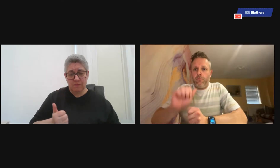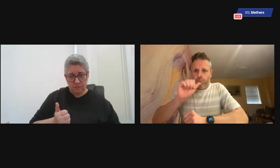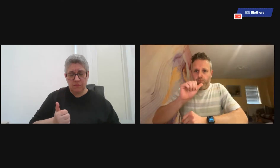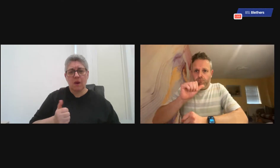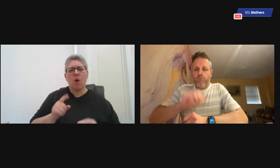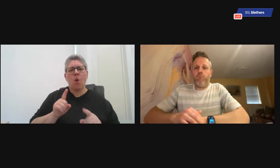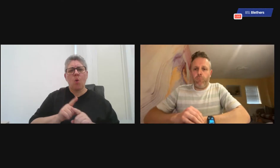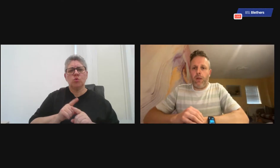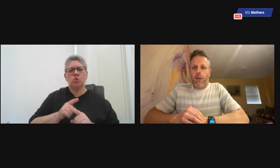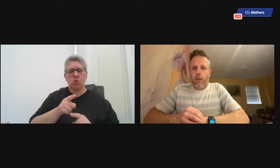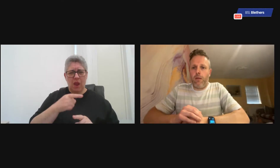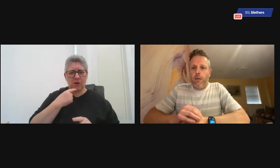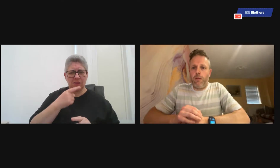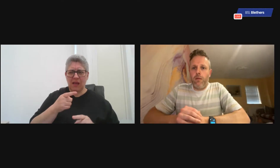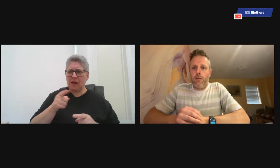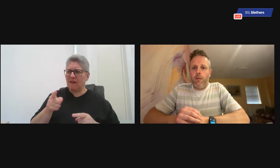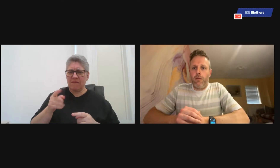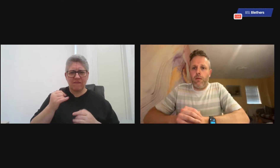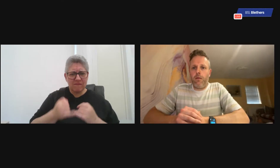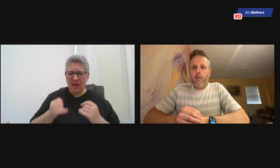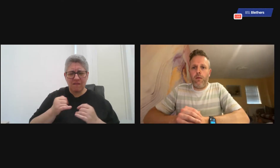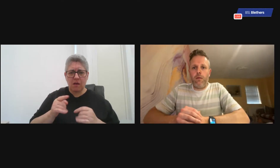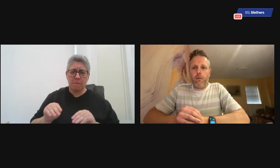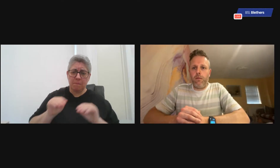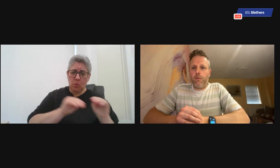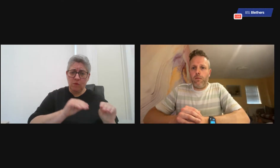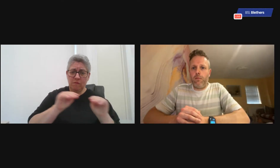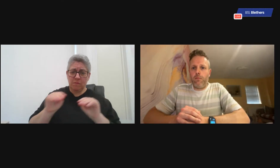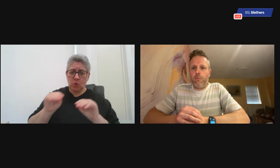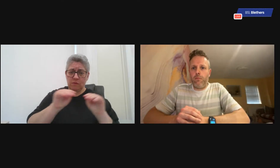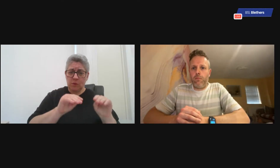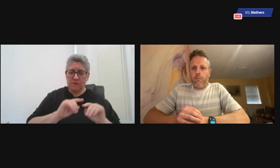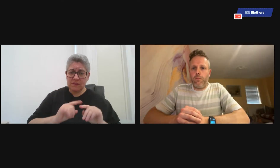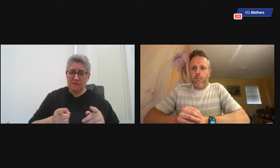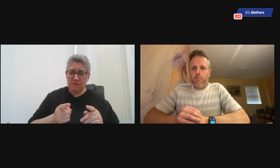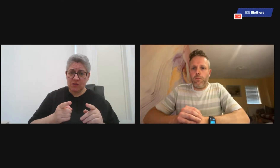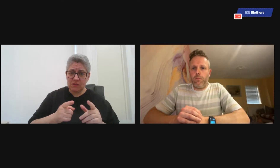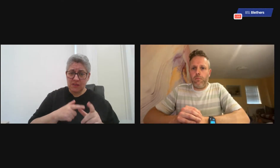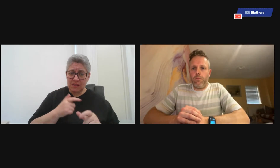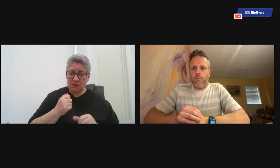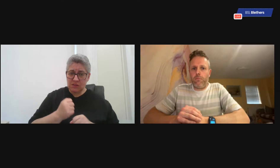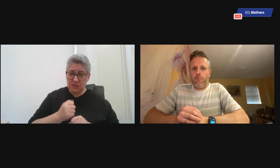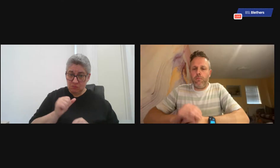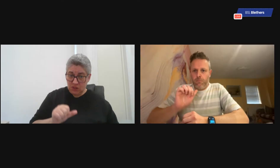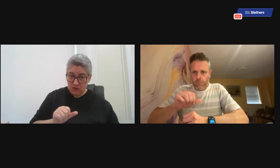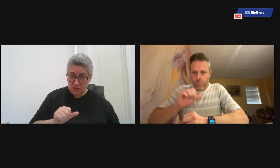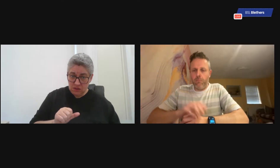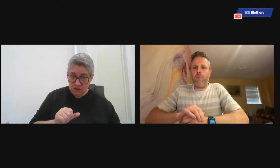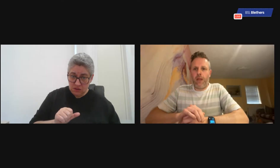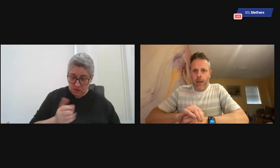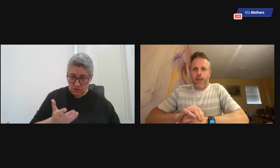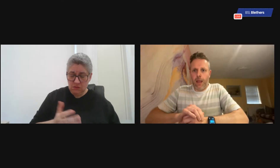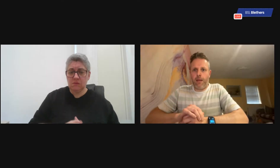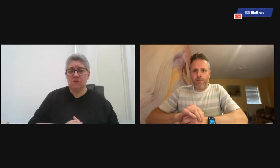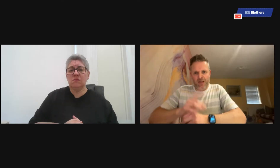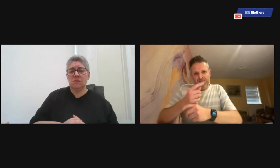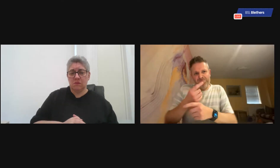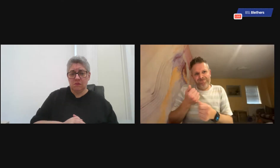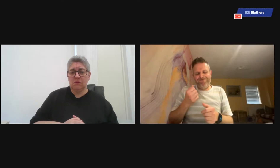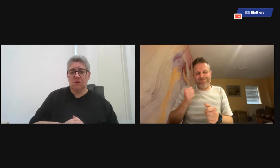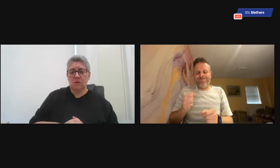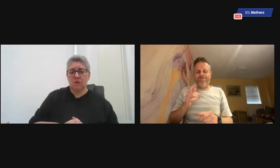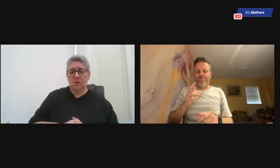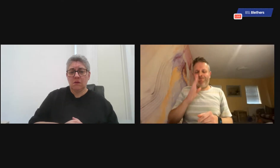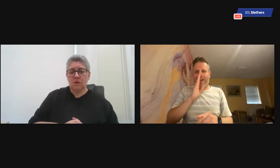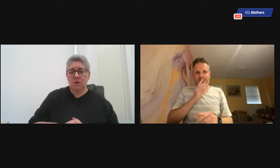you some advice. So you're happy to advise people directly, Nathan? And as you've said before, if at first you fail, just move